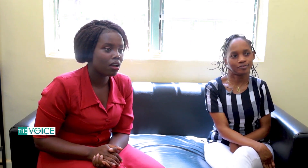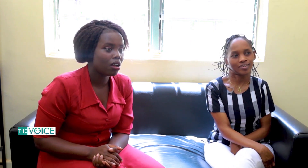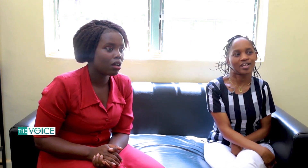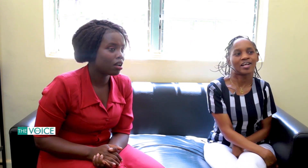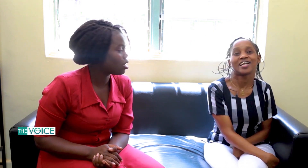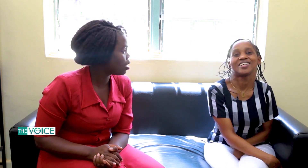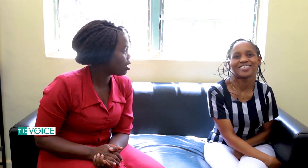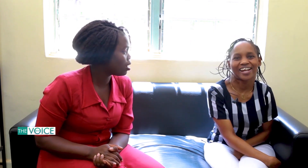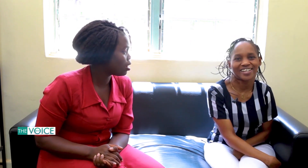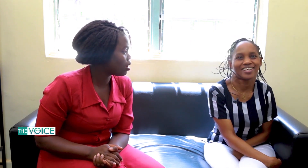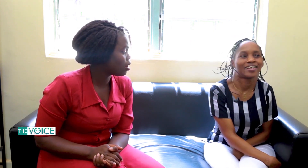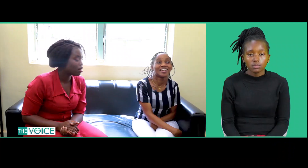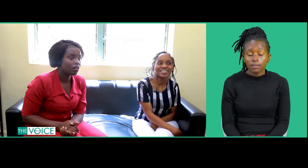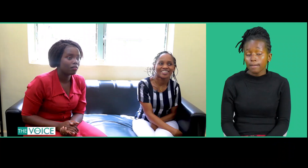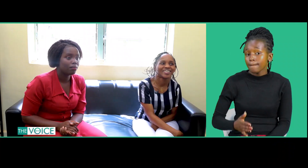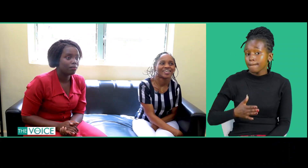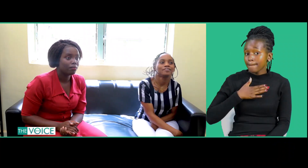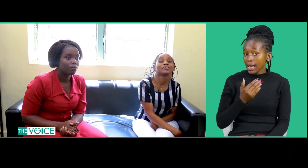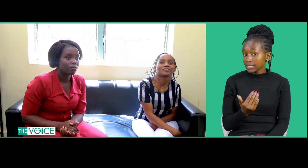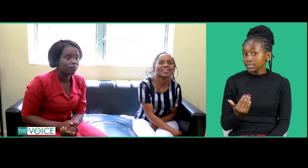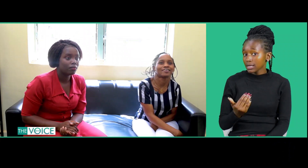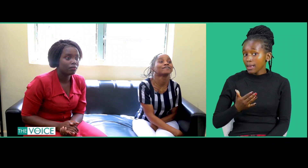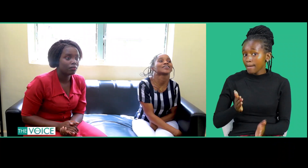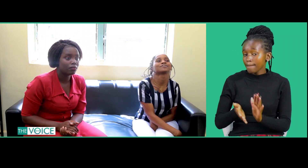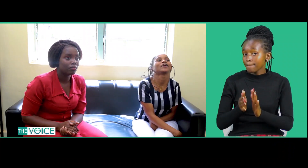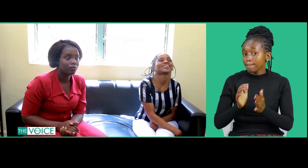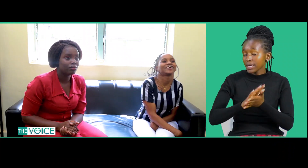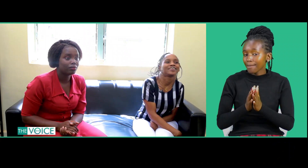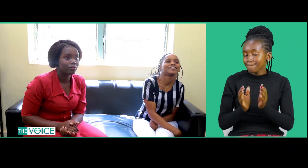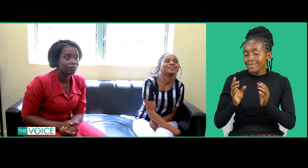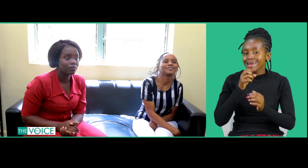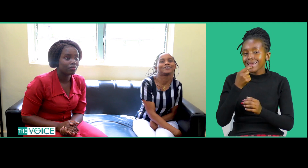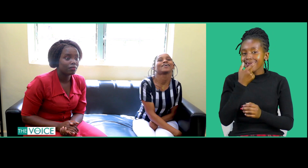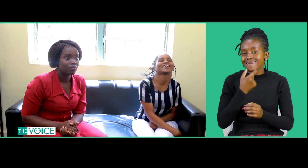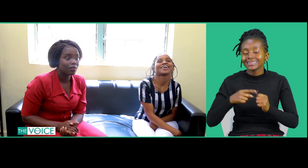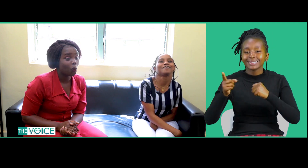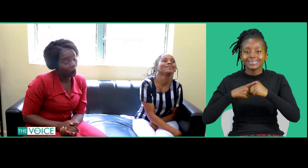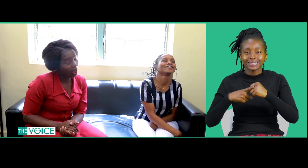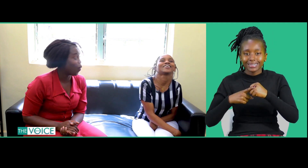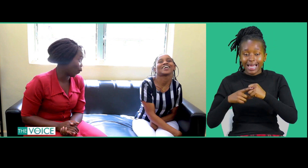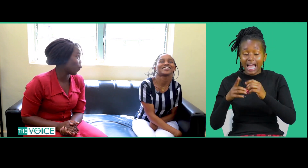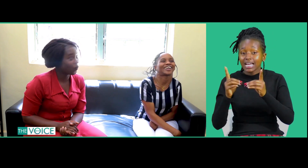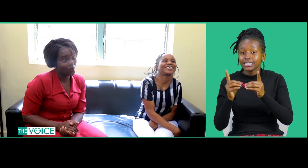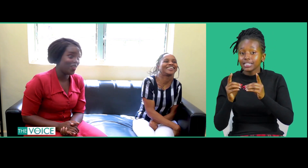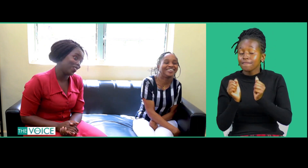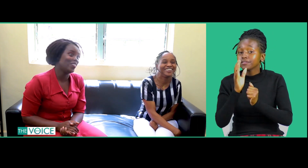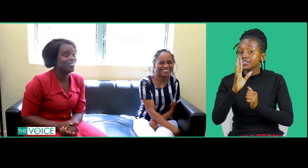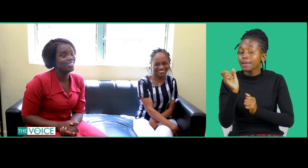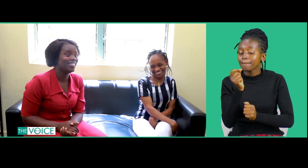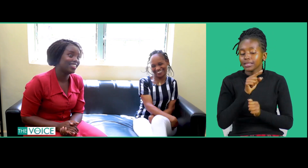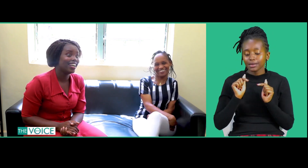How old is your child? He's turning 15th of this month. So you can come home and cut a